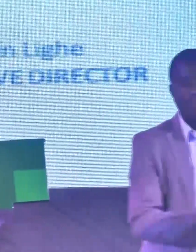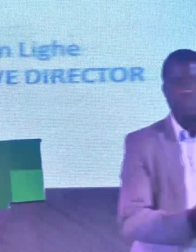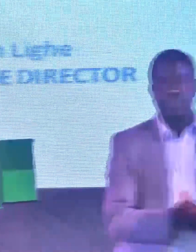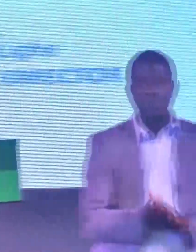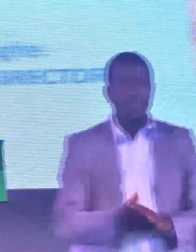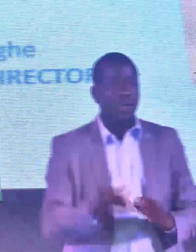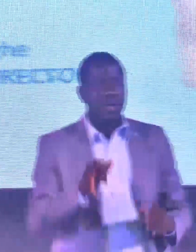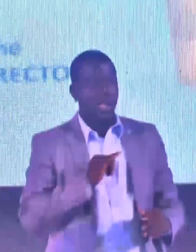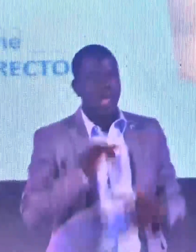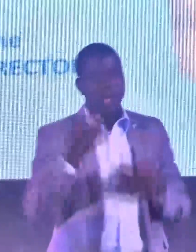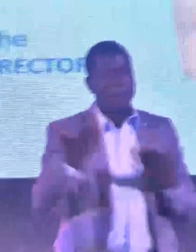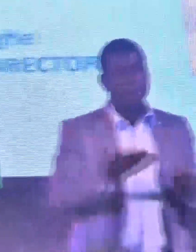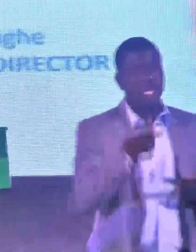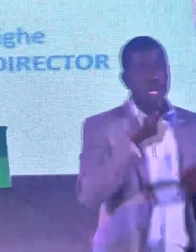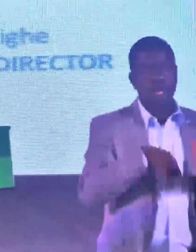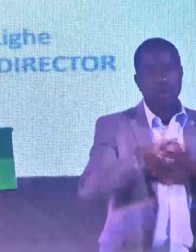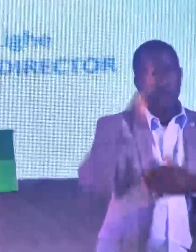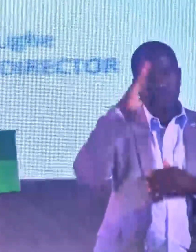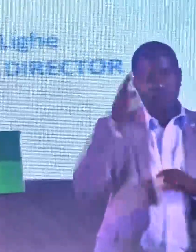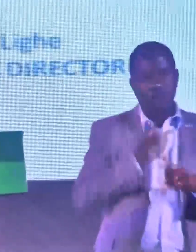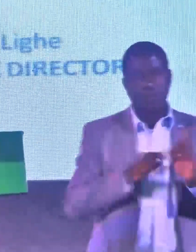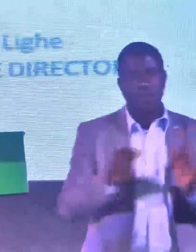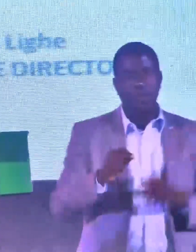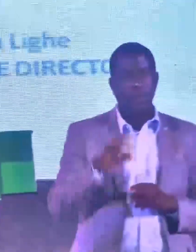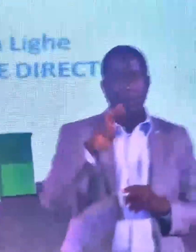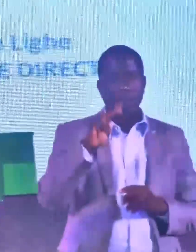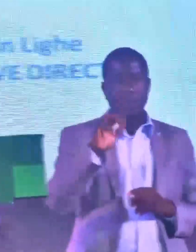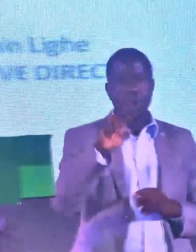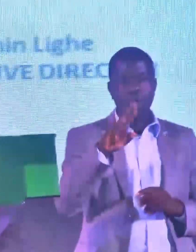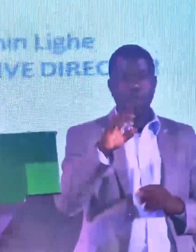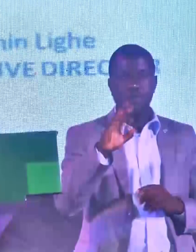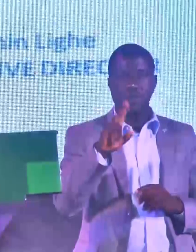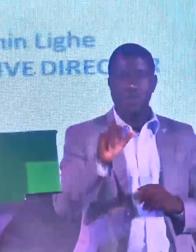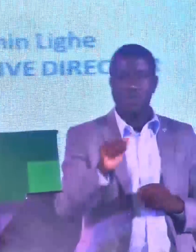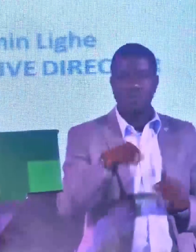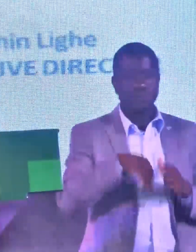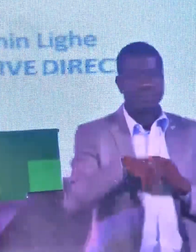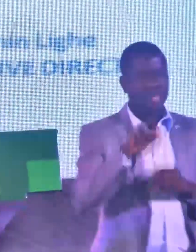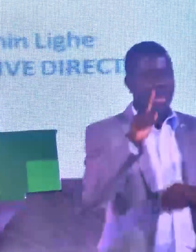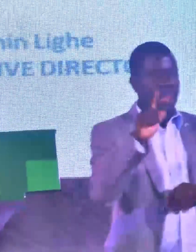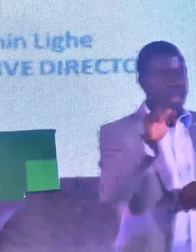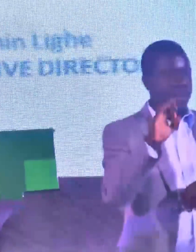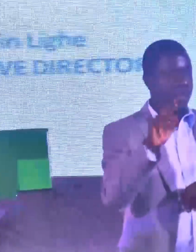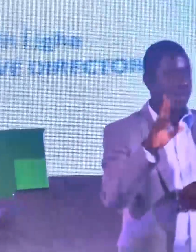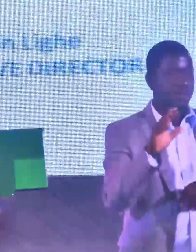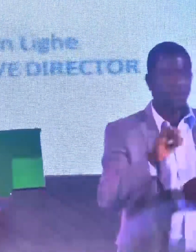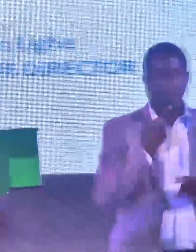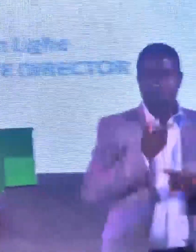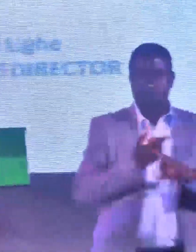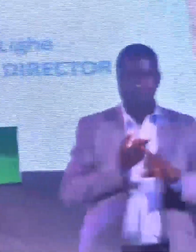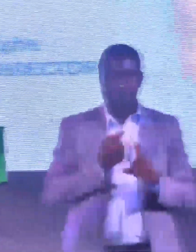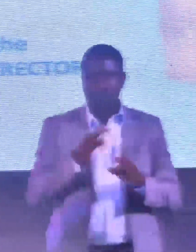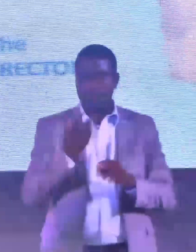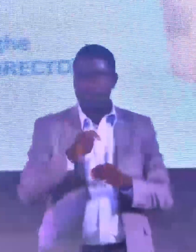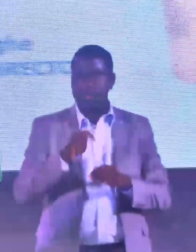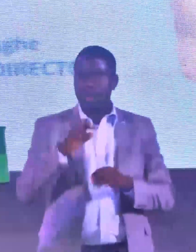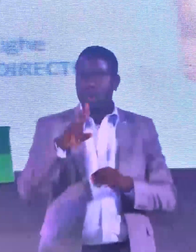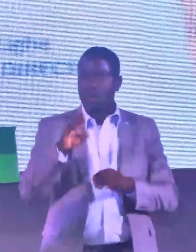I bring you greetings from Monrovia, Liberia, on behalf of the National Elections Commission, Republic of